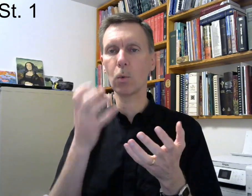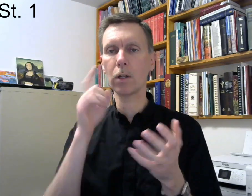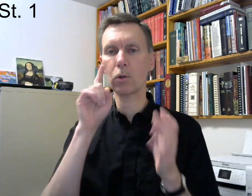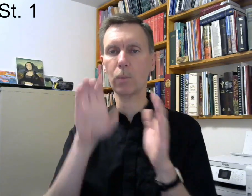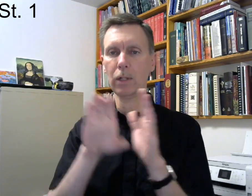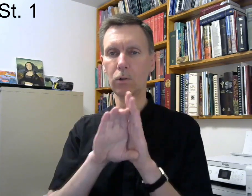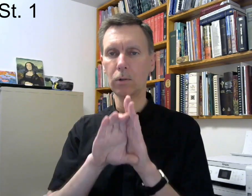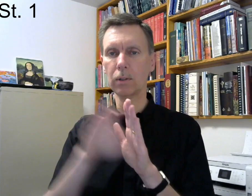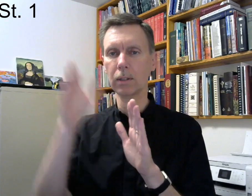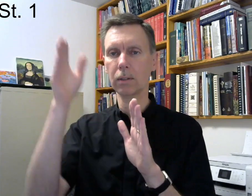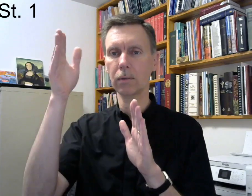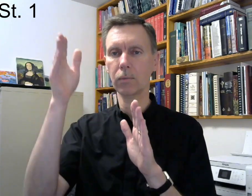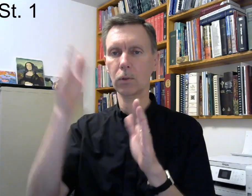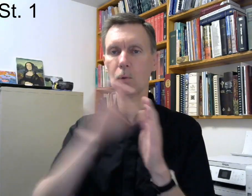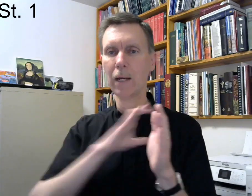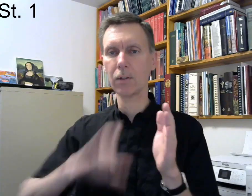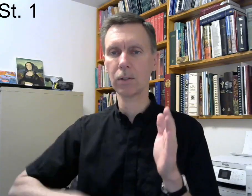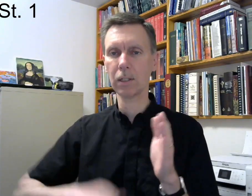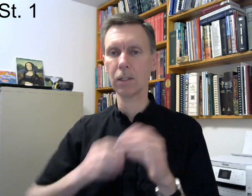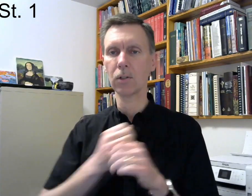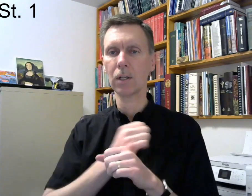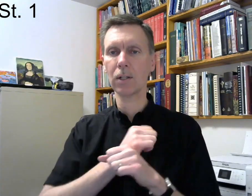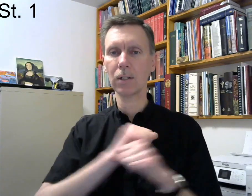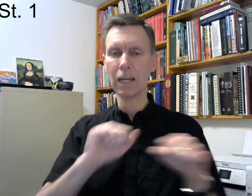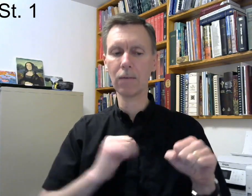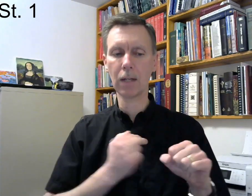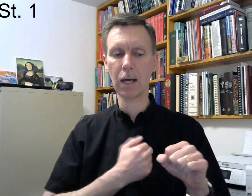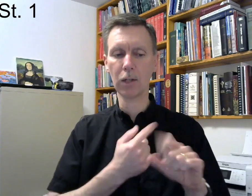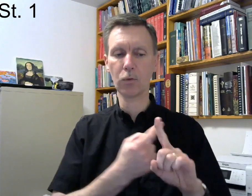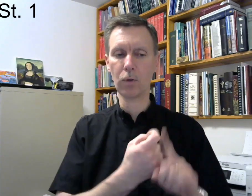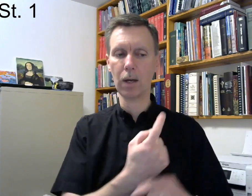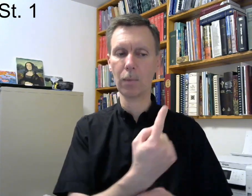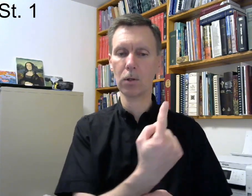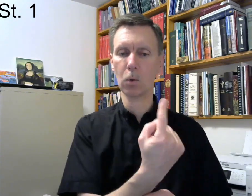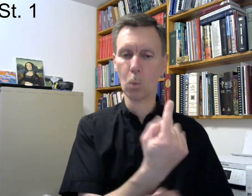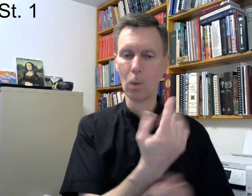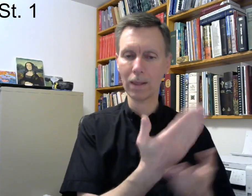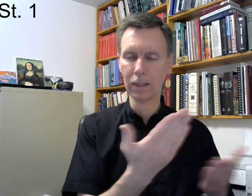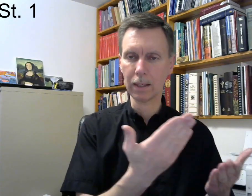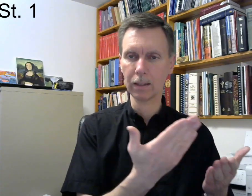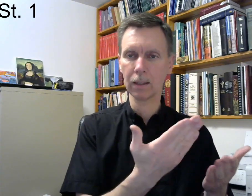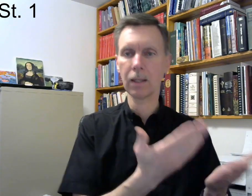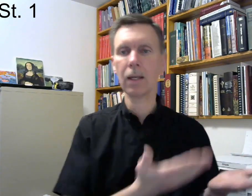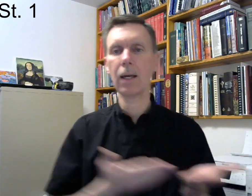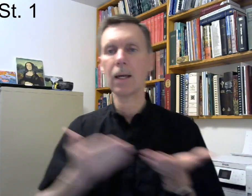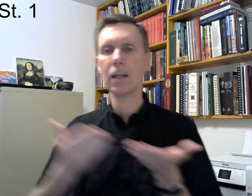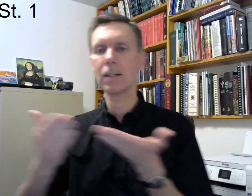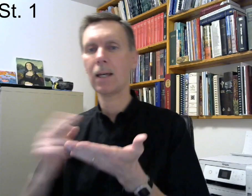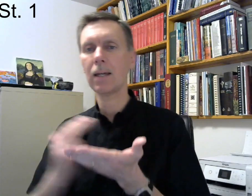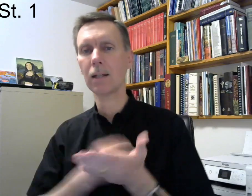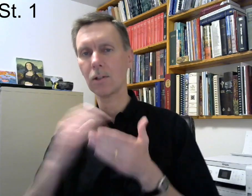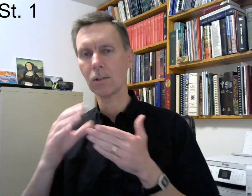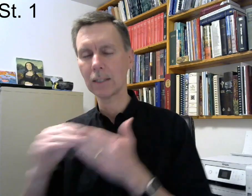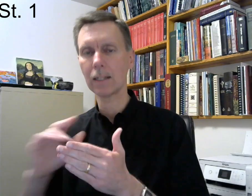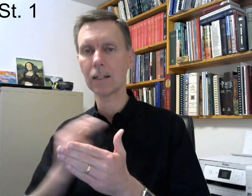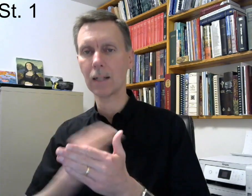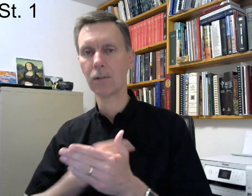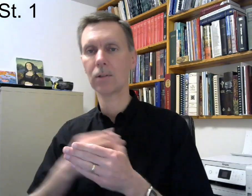to picture that Christ is saving us from one thing and taking us, leading us,